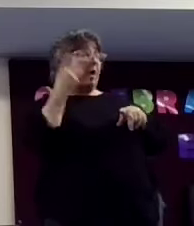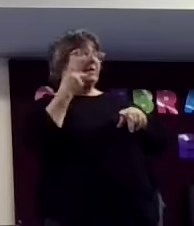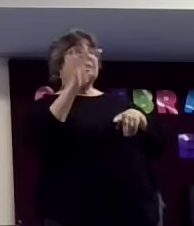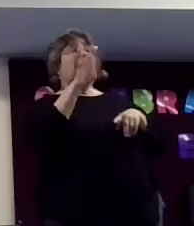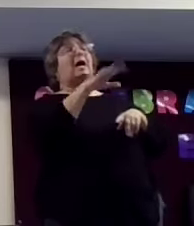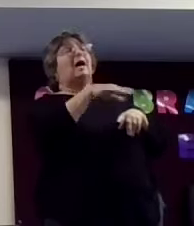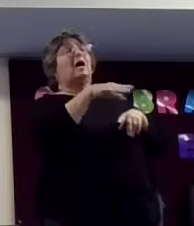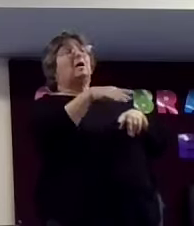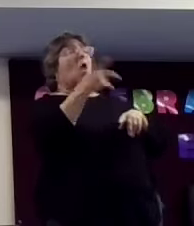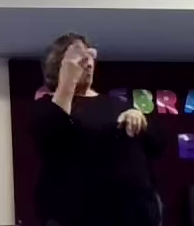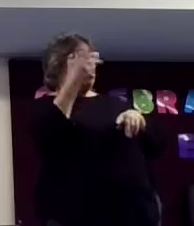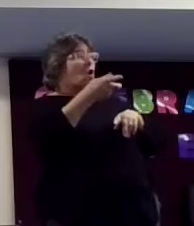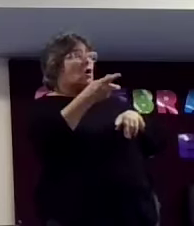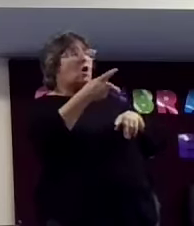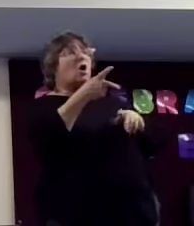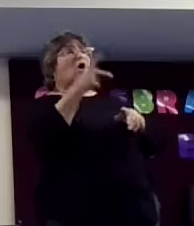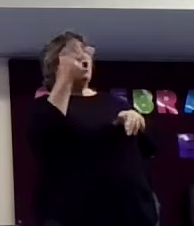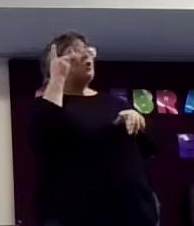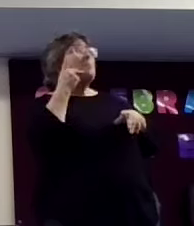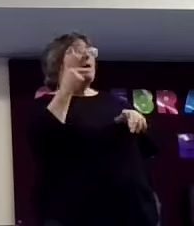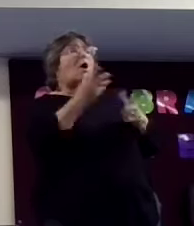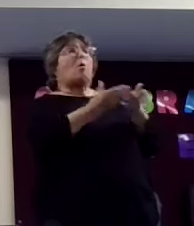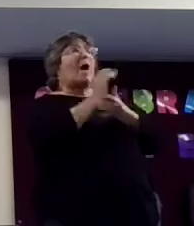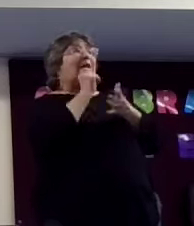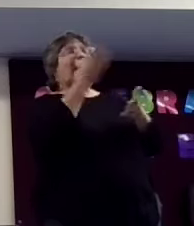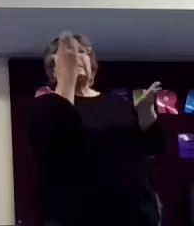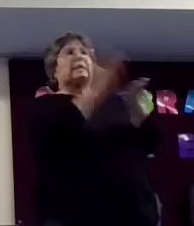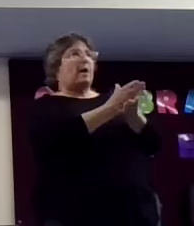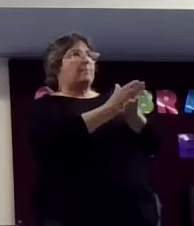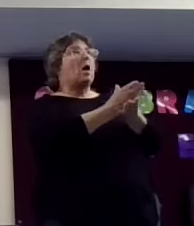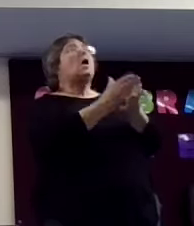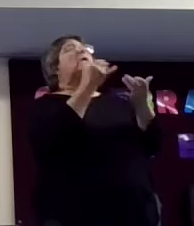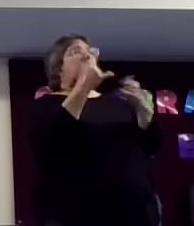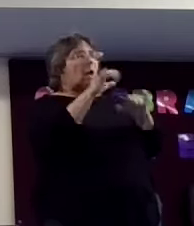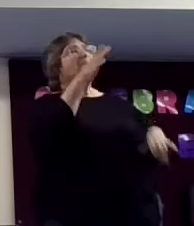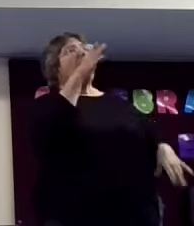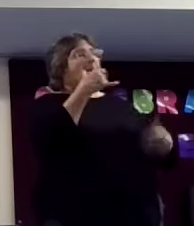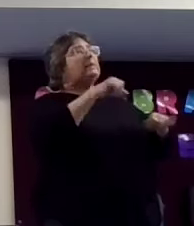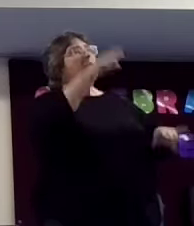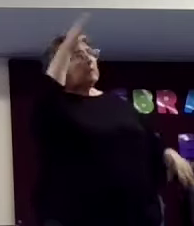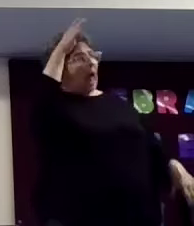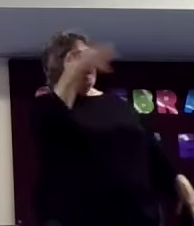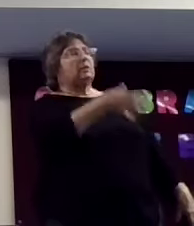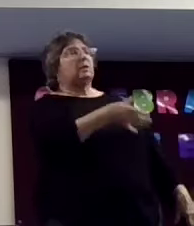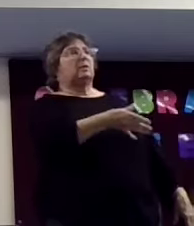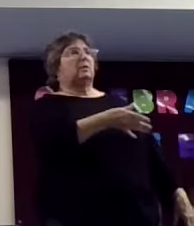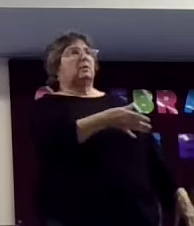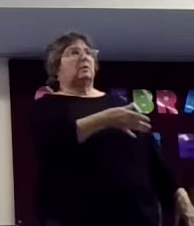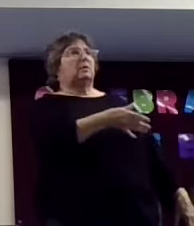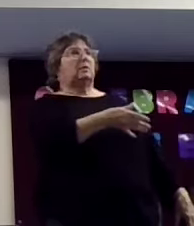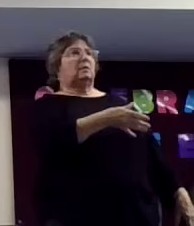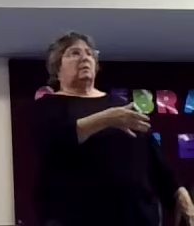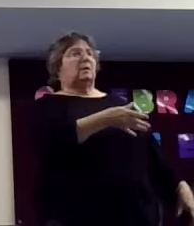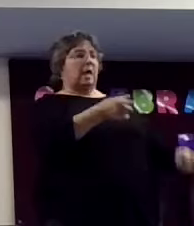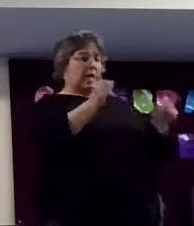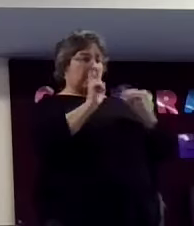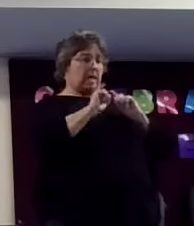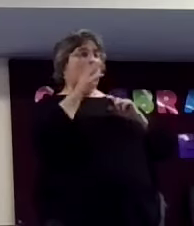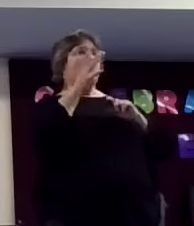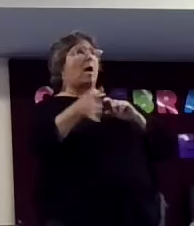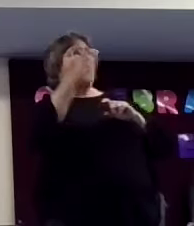and say, look, your parental rights aren't being terminated. You're still going to be mom. You're still going to be dad. And, you know, give me